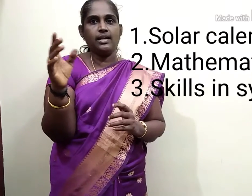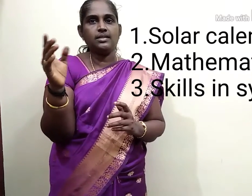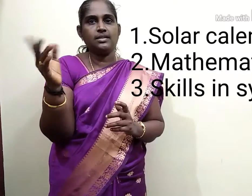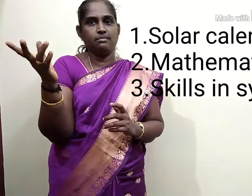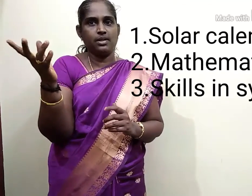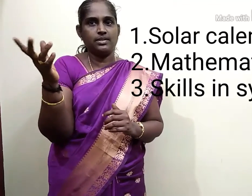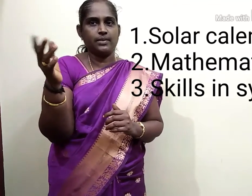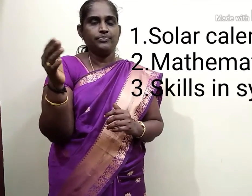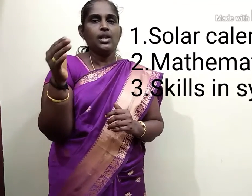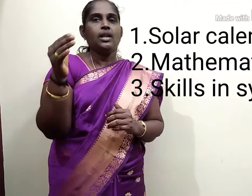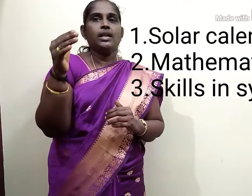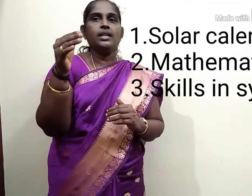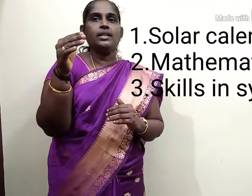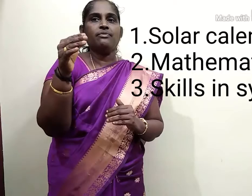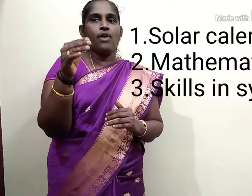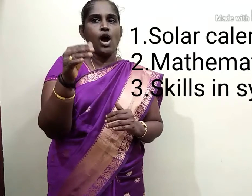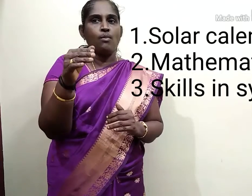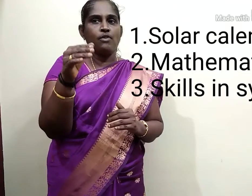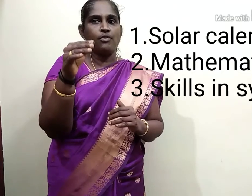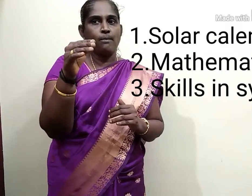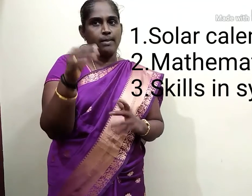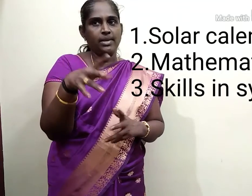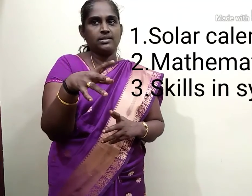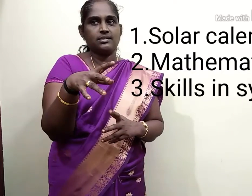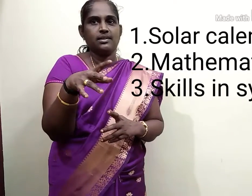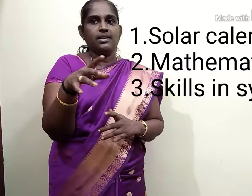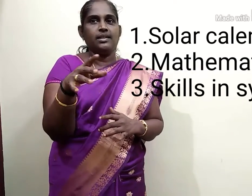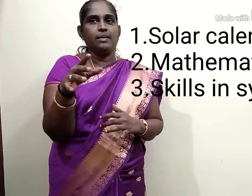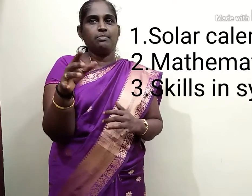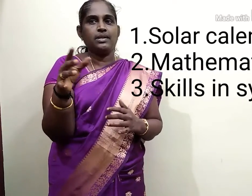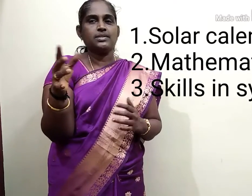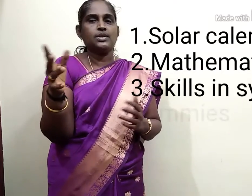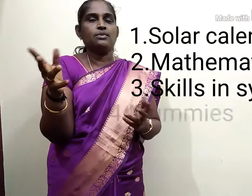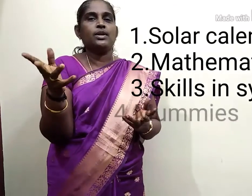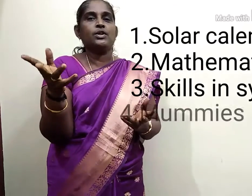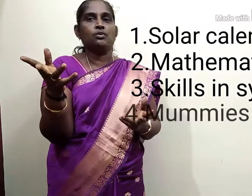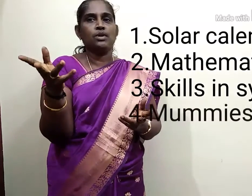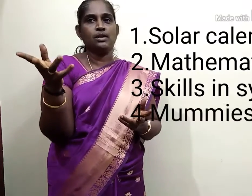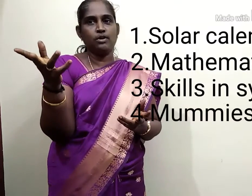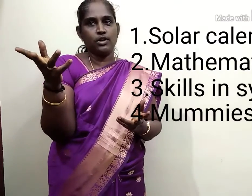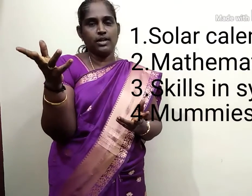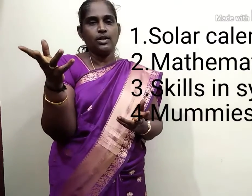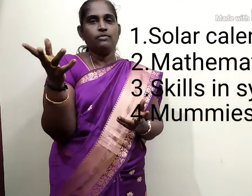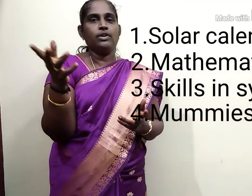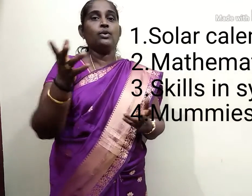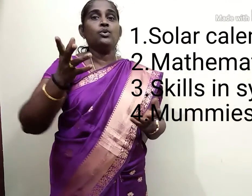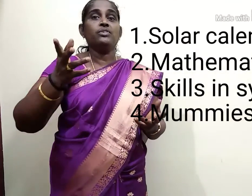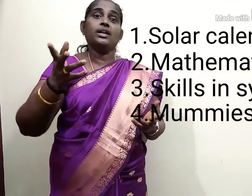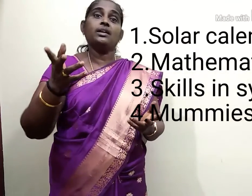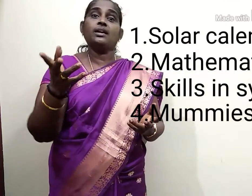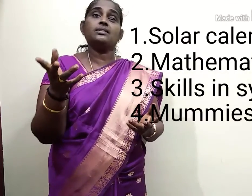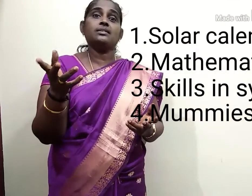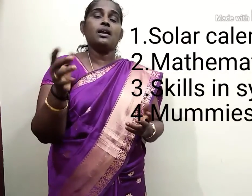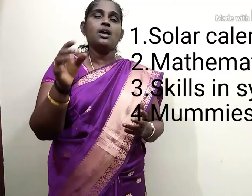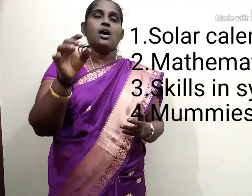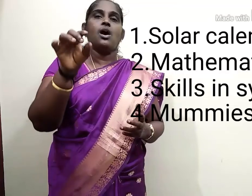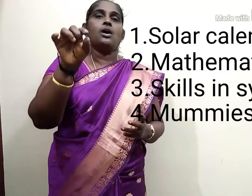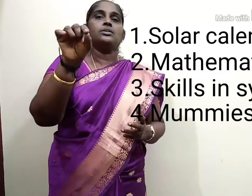handling symbols. In the form of mummies, they preserved human body. We know very nicely,